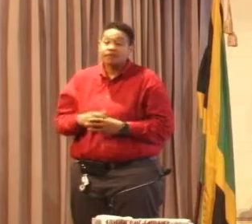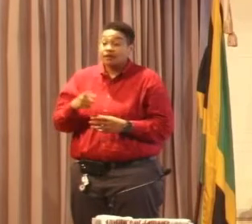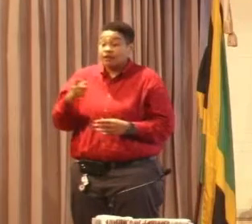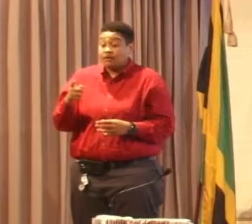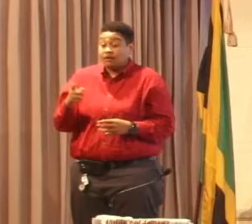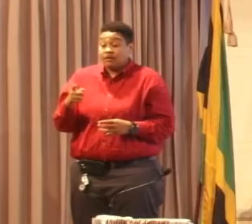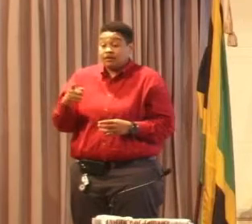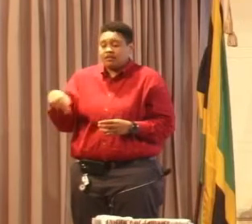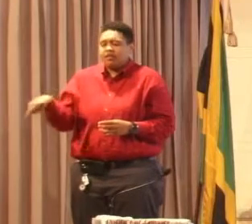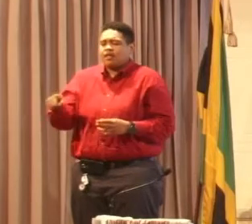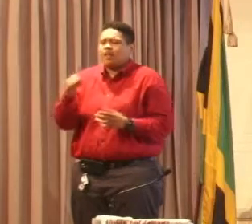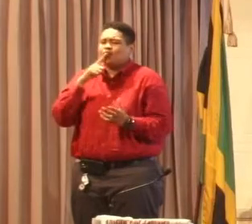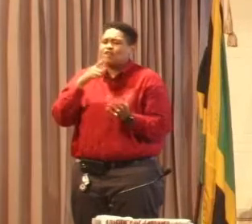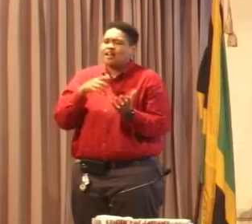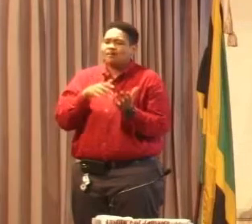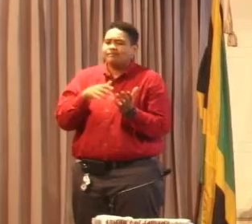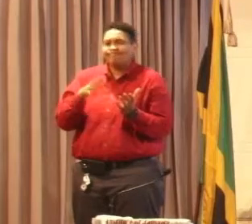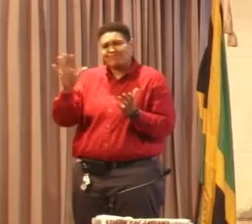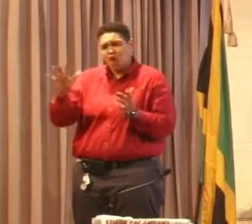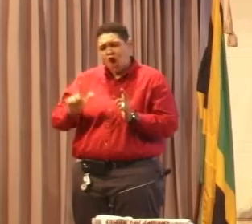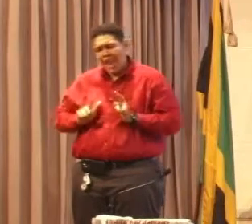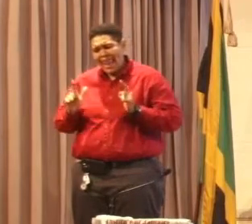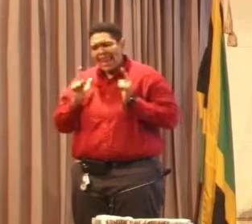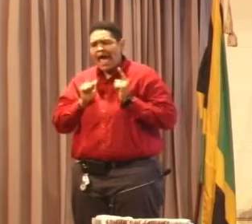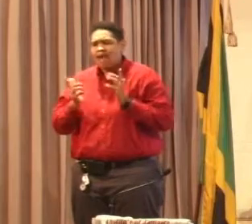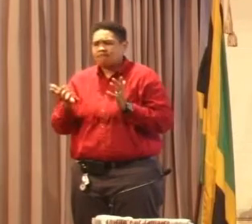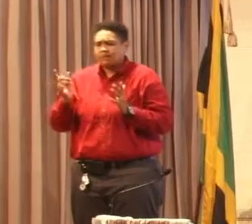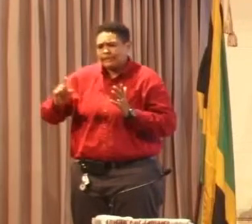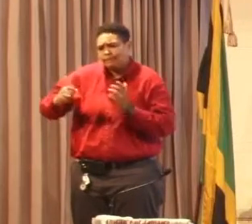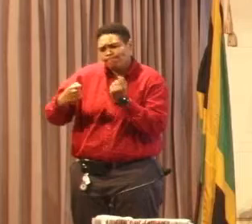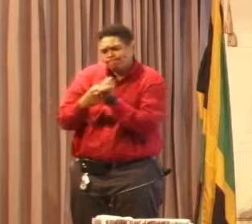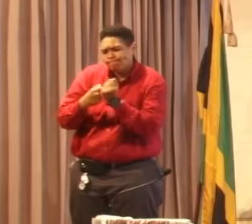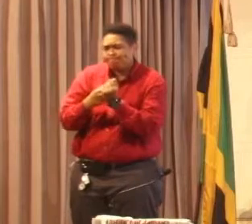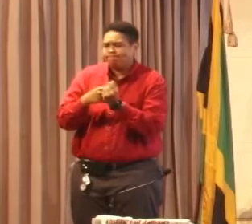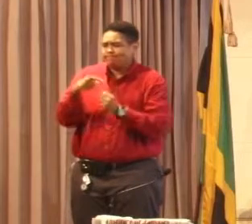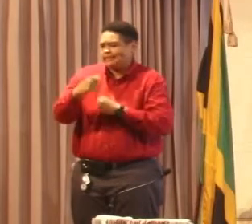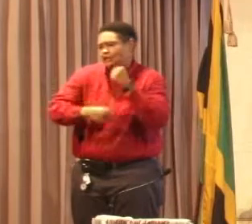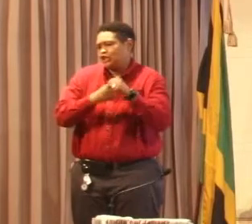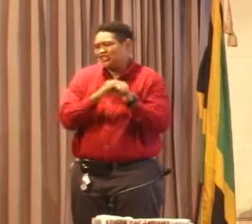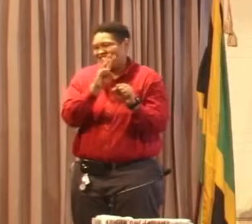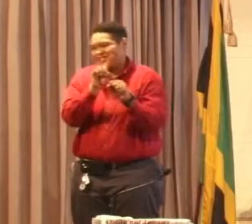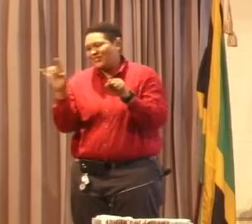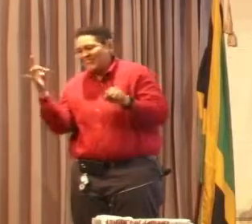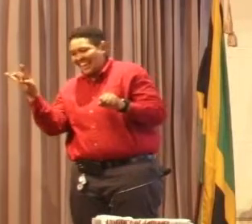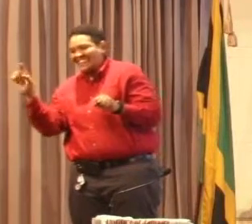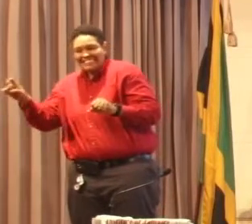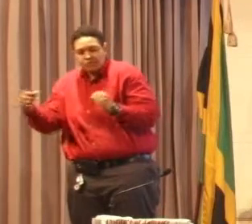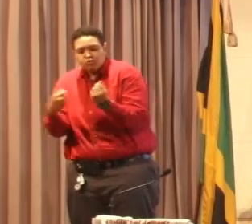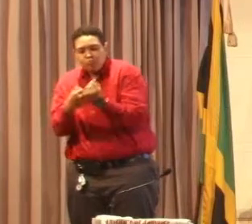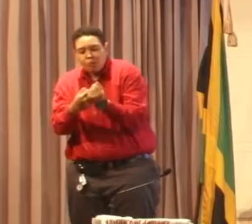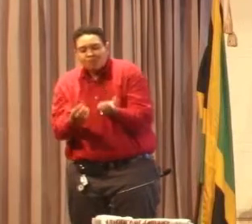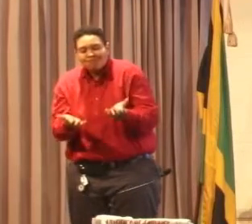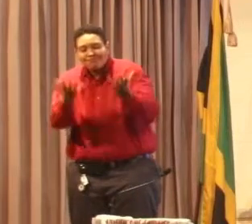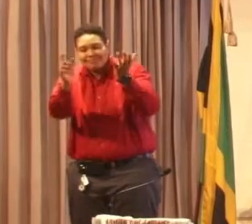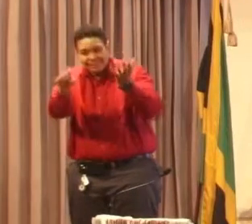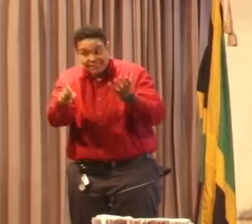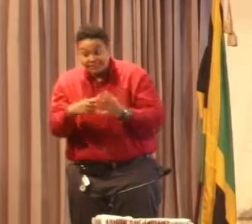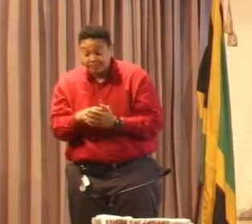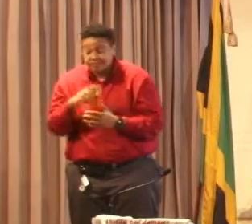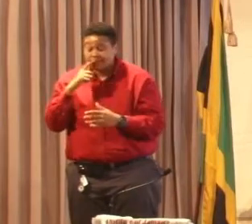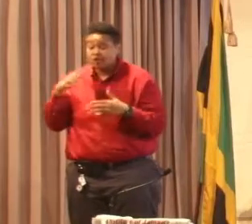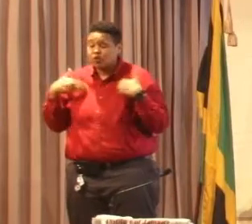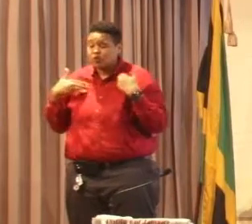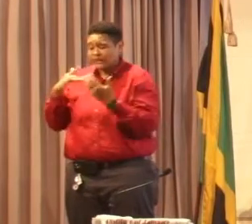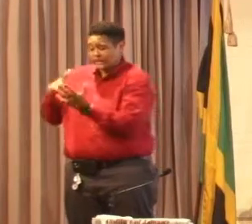are very vulnerable years of our lives. And in executing its mandate, the program's division, which is the